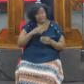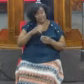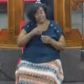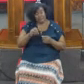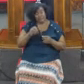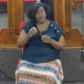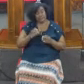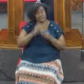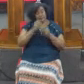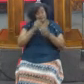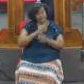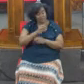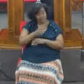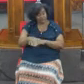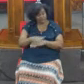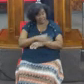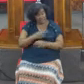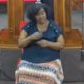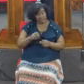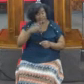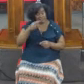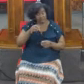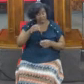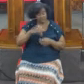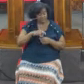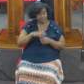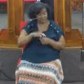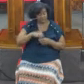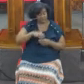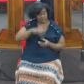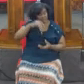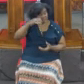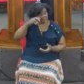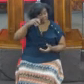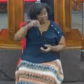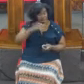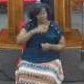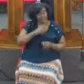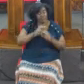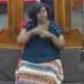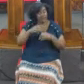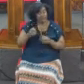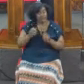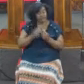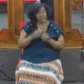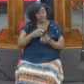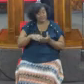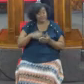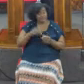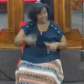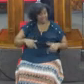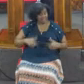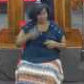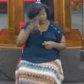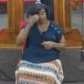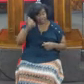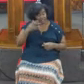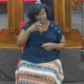consumed with telling people to pursue wealth. However, with the brevity of this life, why are